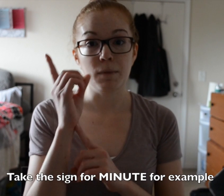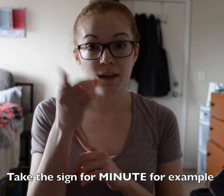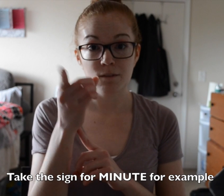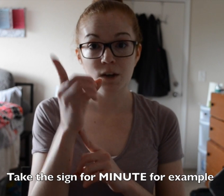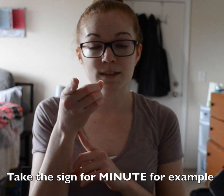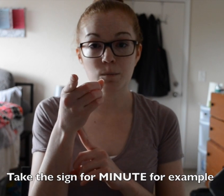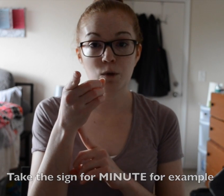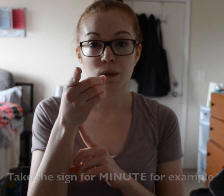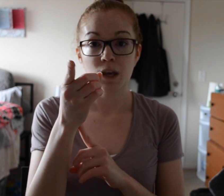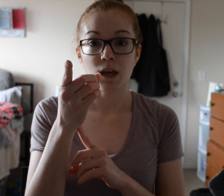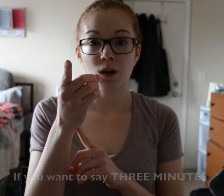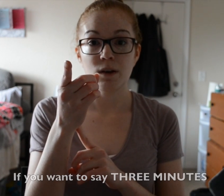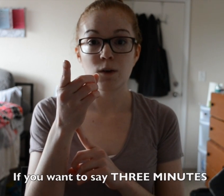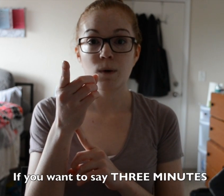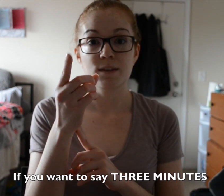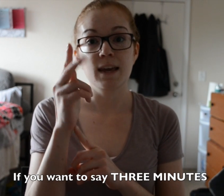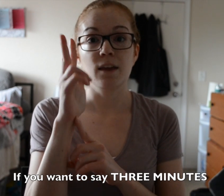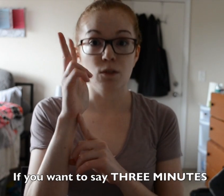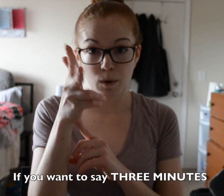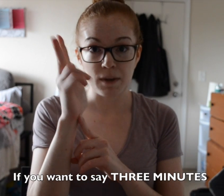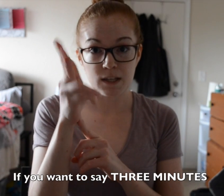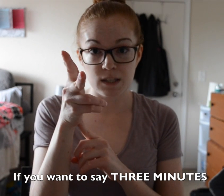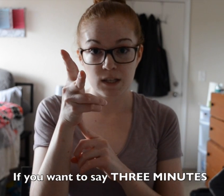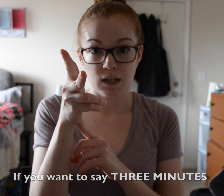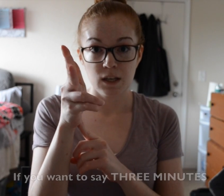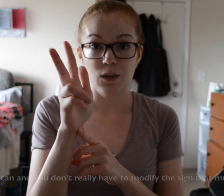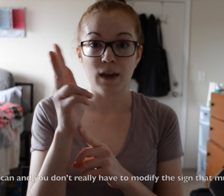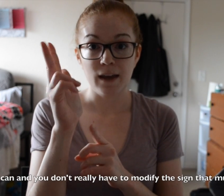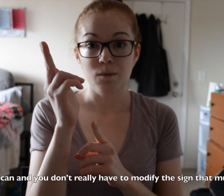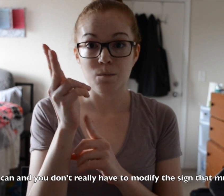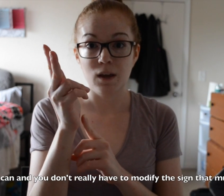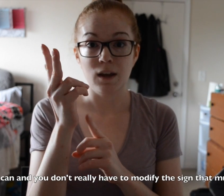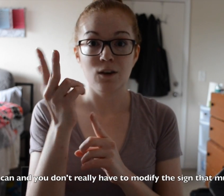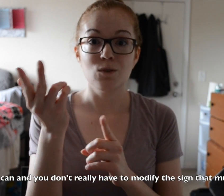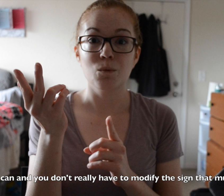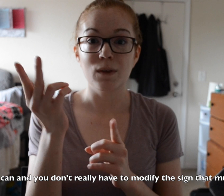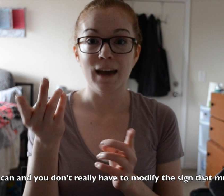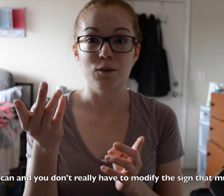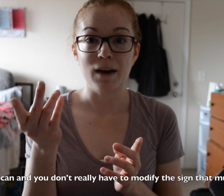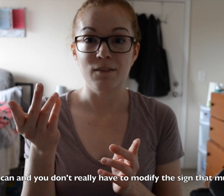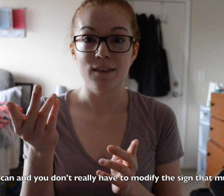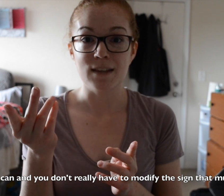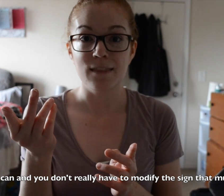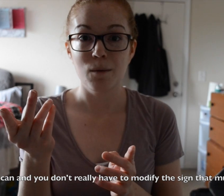minute, for example. If you want to say 3 minutes, you can, and you don't really have to modify the sign that